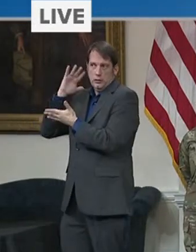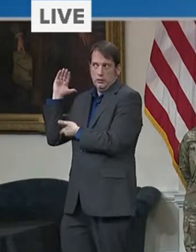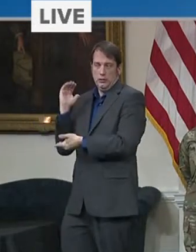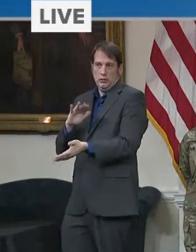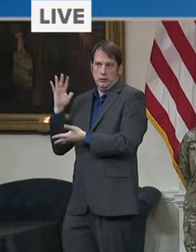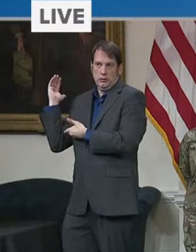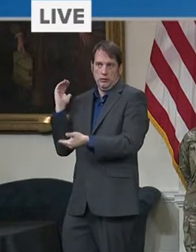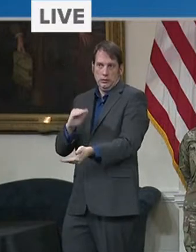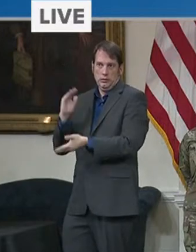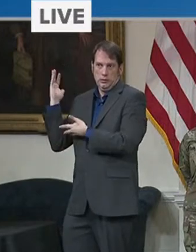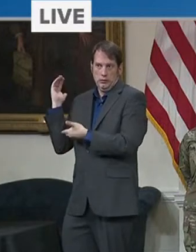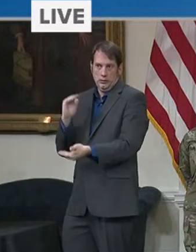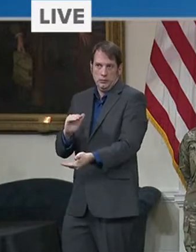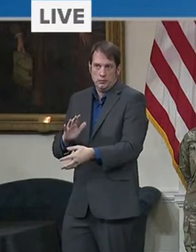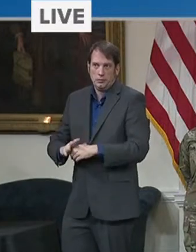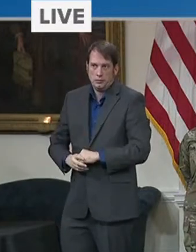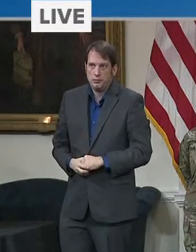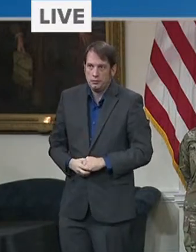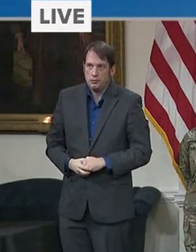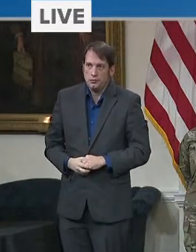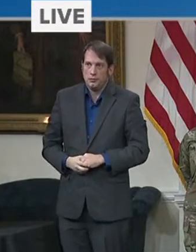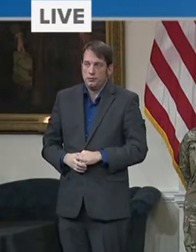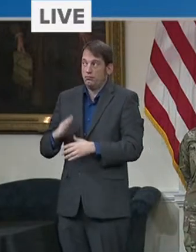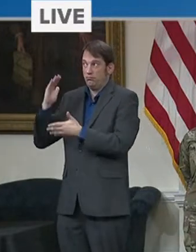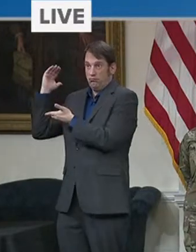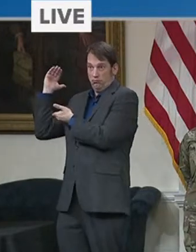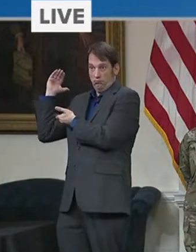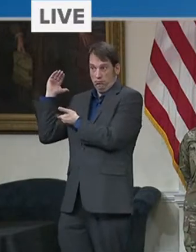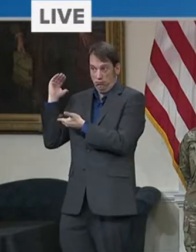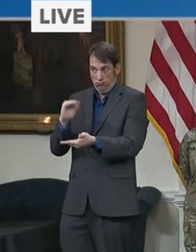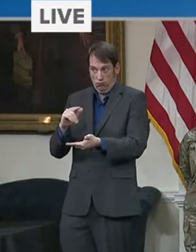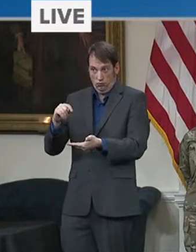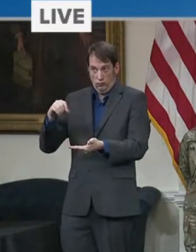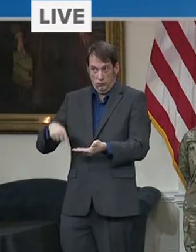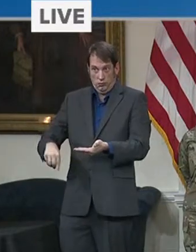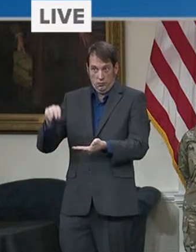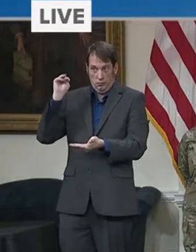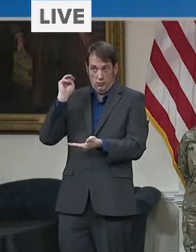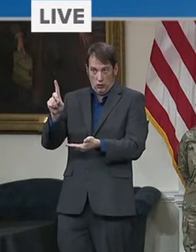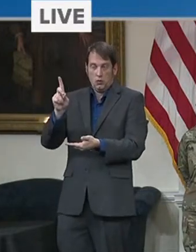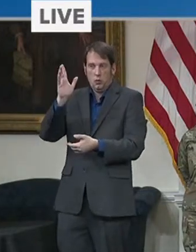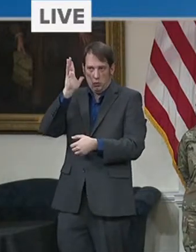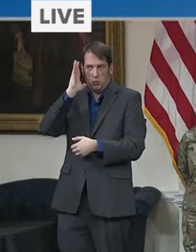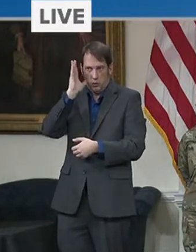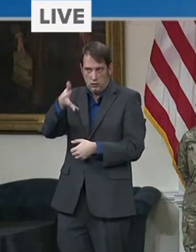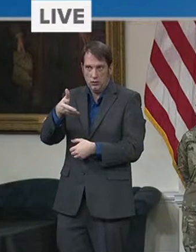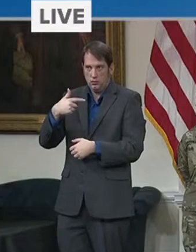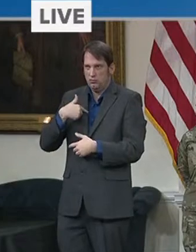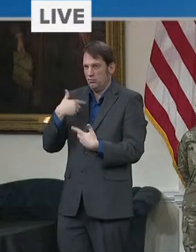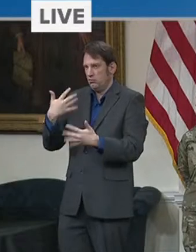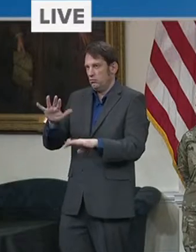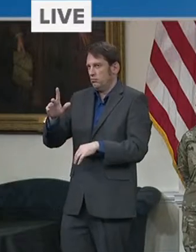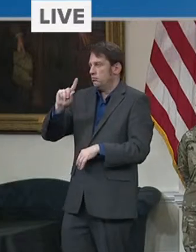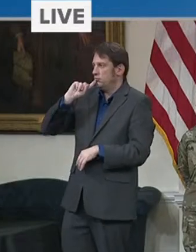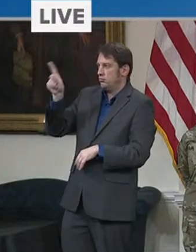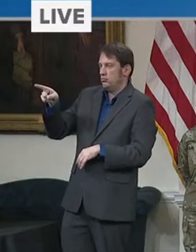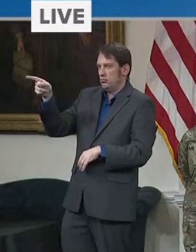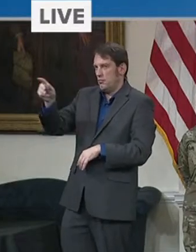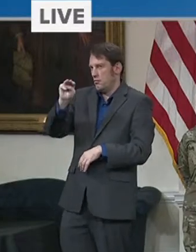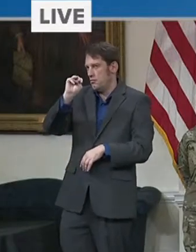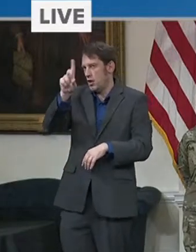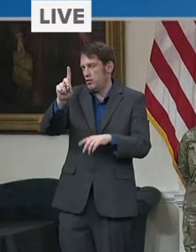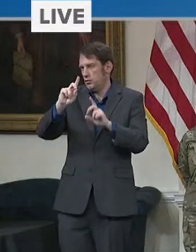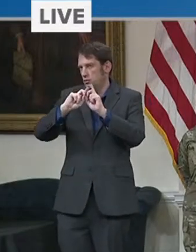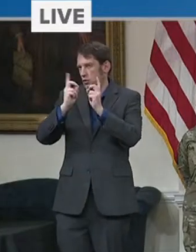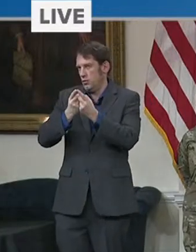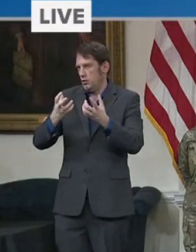that they will increase deliveries to the states, we have directed the Maryland Department of Health and the Maryland National